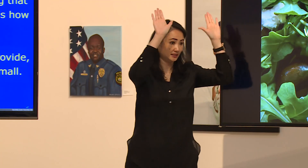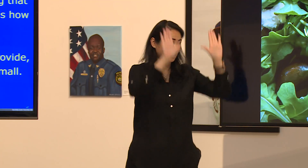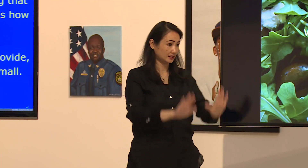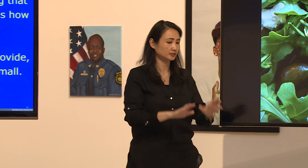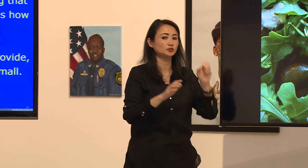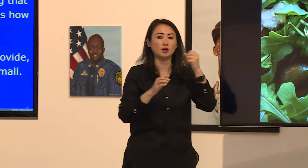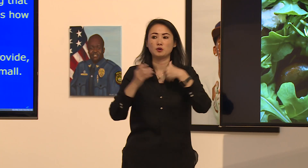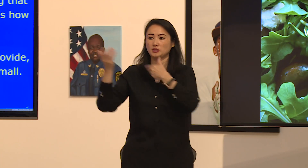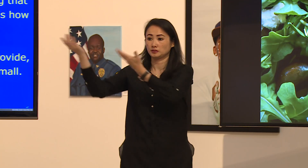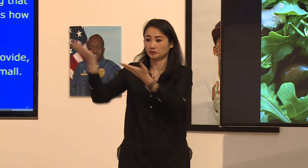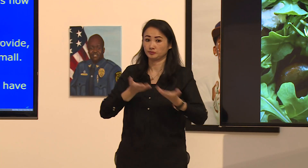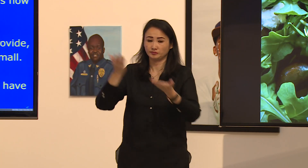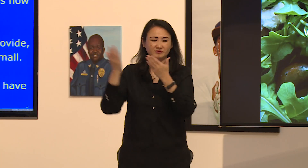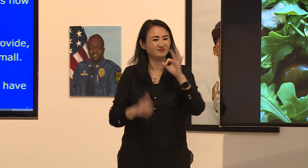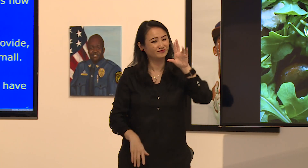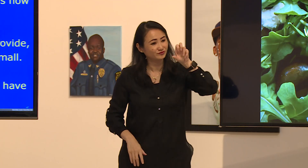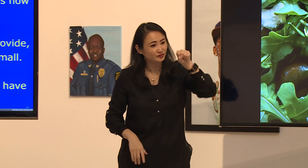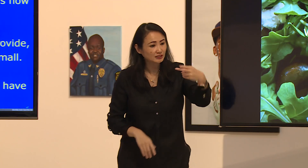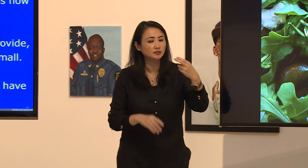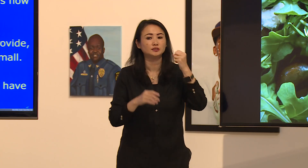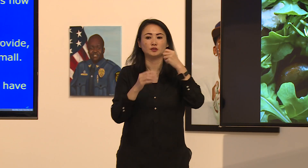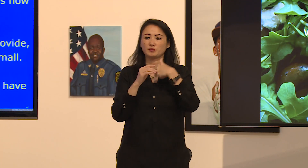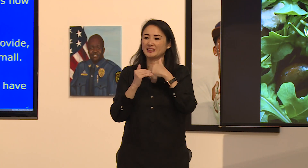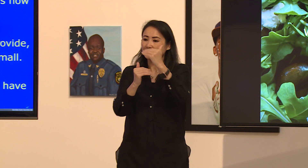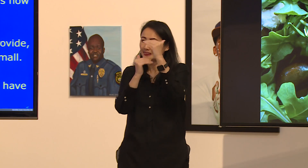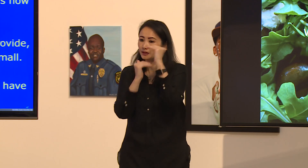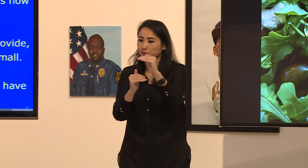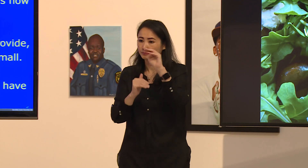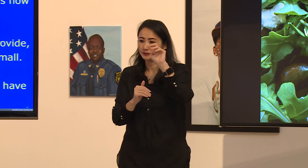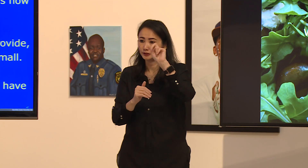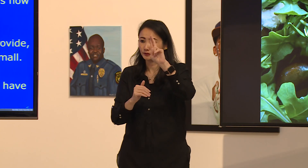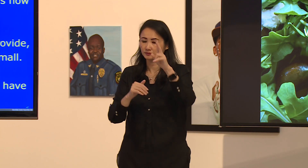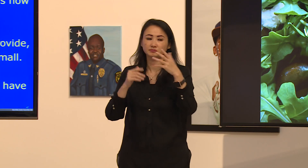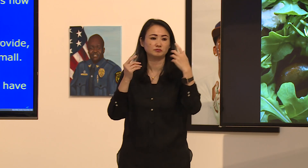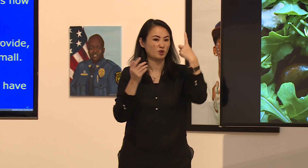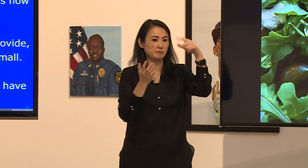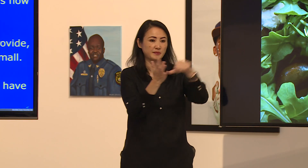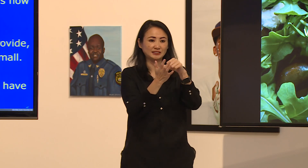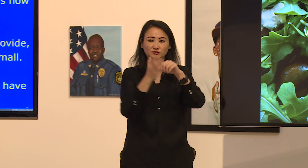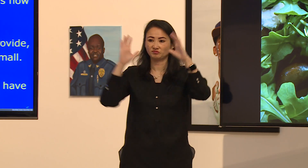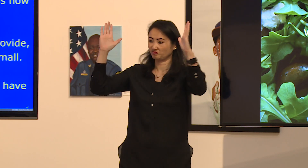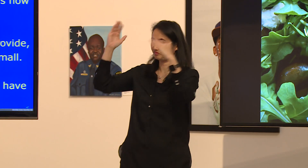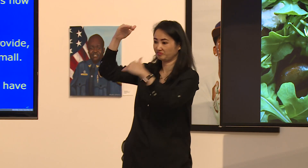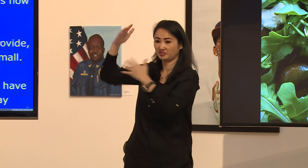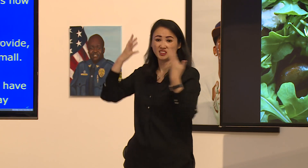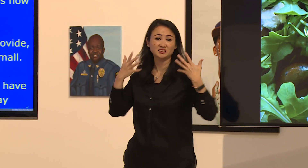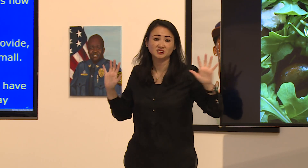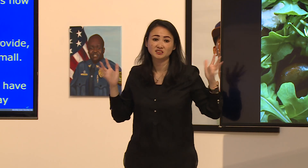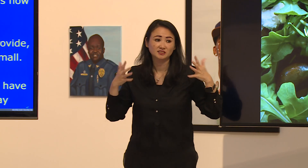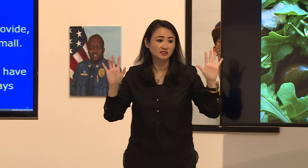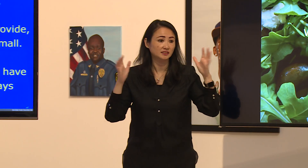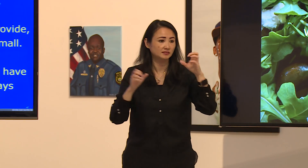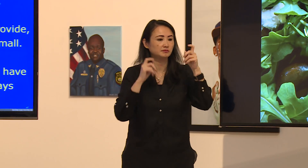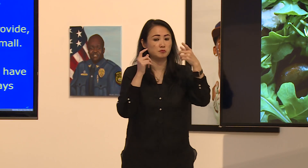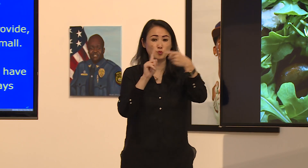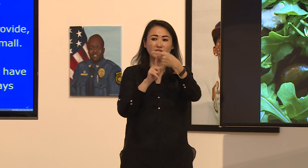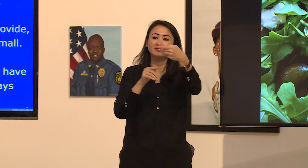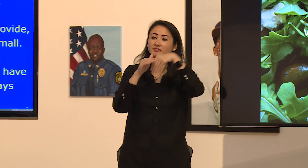which are days off, but everything is arriving every day fresh. We have pages of what we have, but at the same time, with